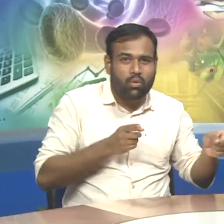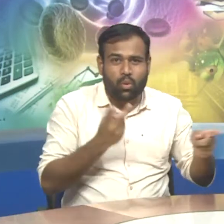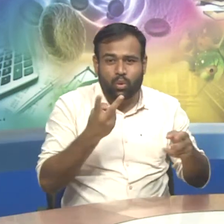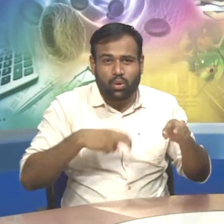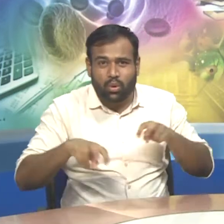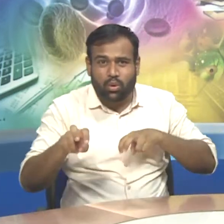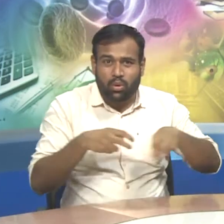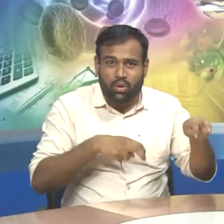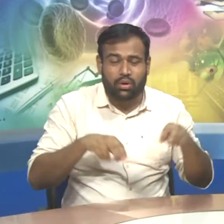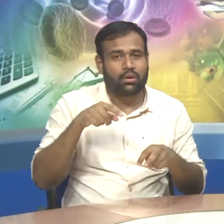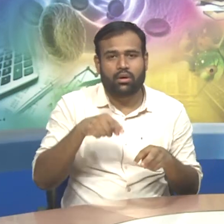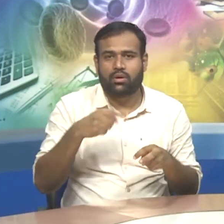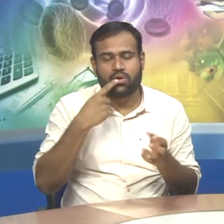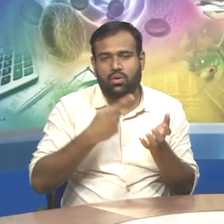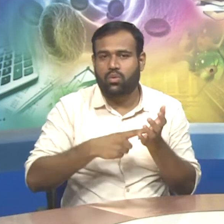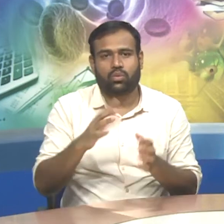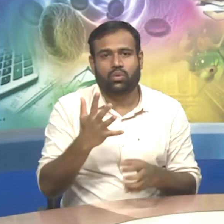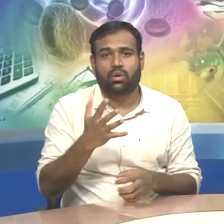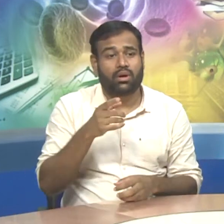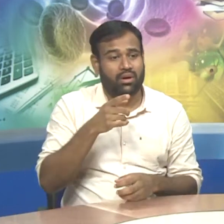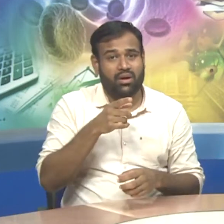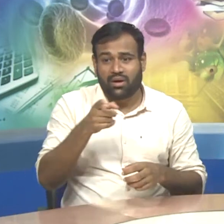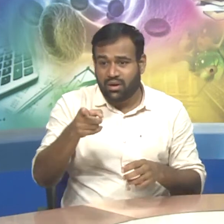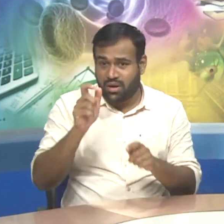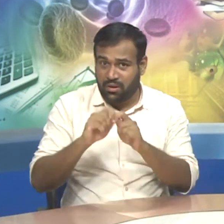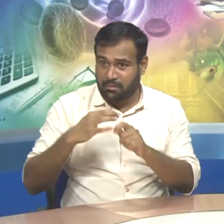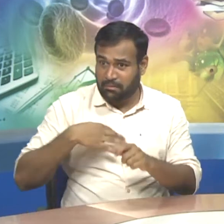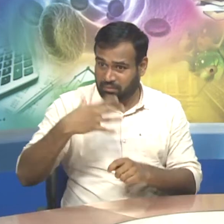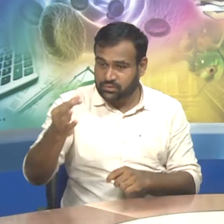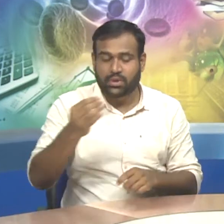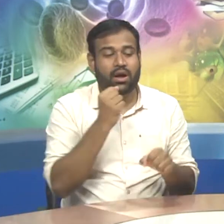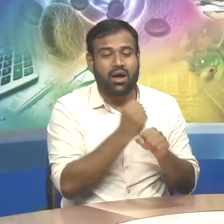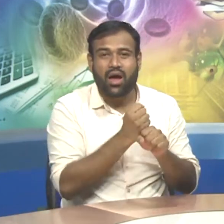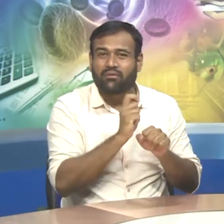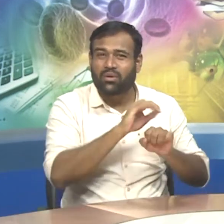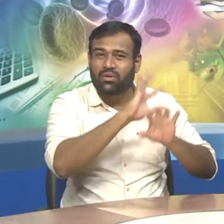means candidate should not be a government servant.